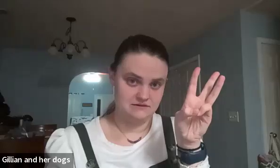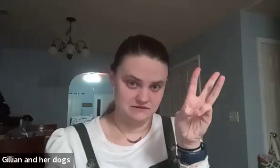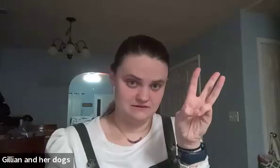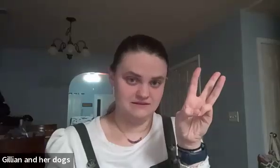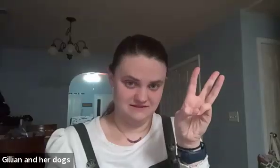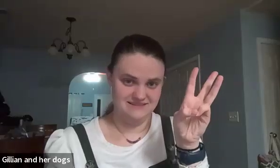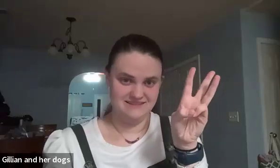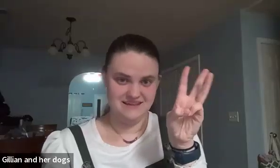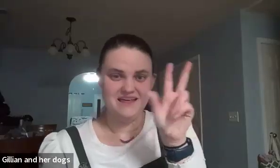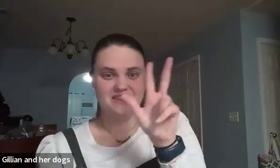Mm-hmm.